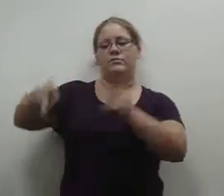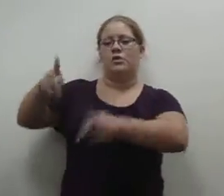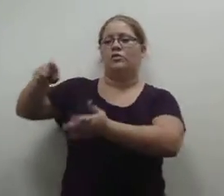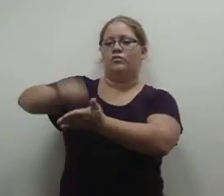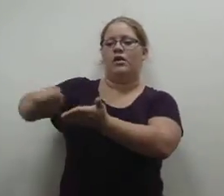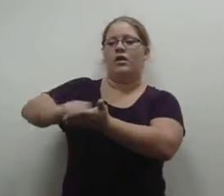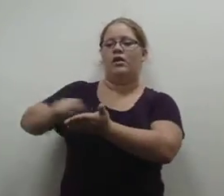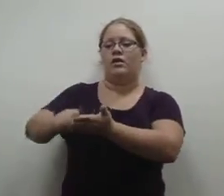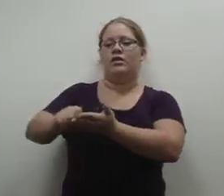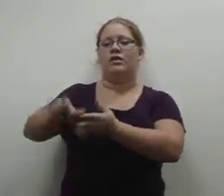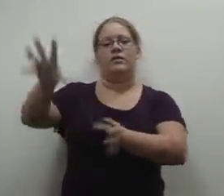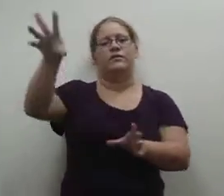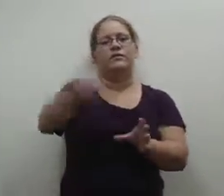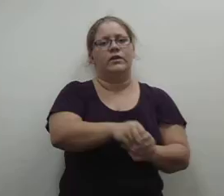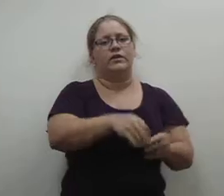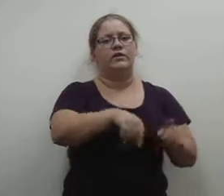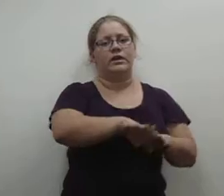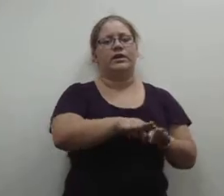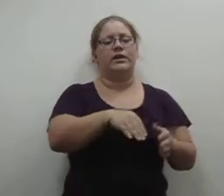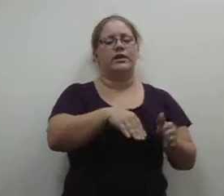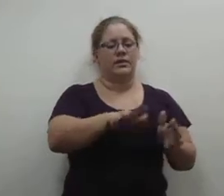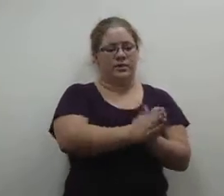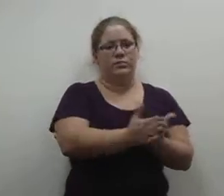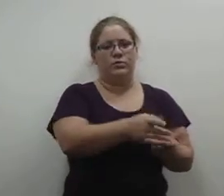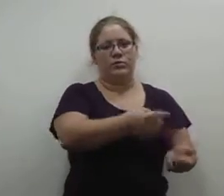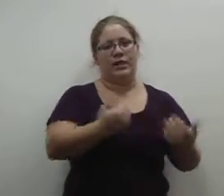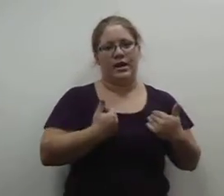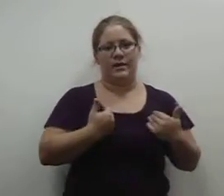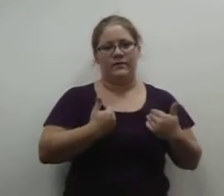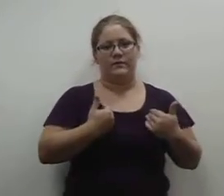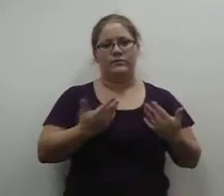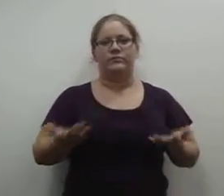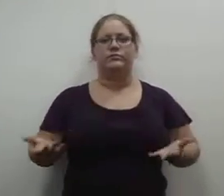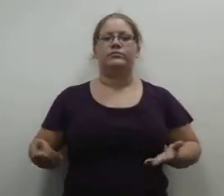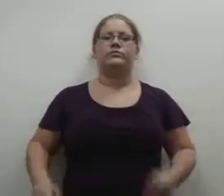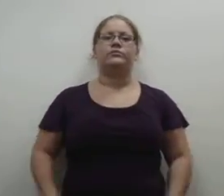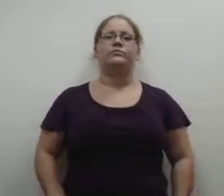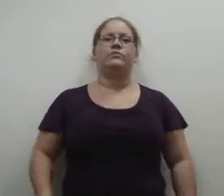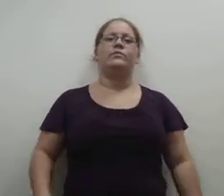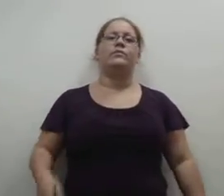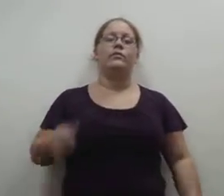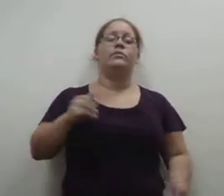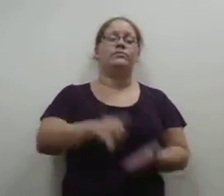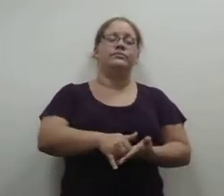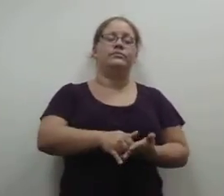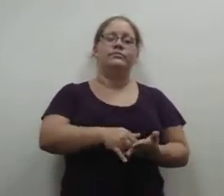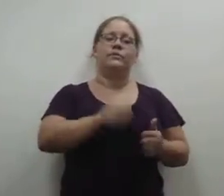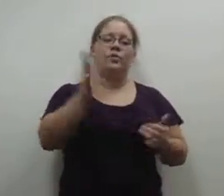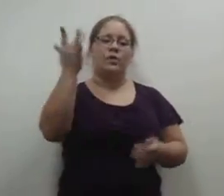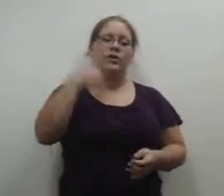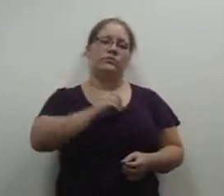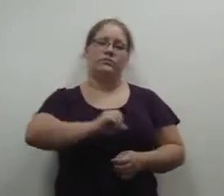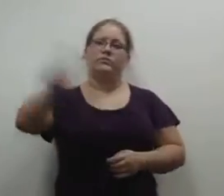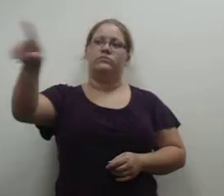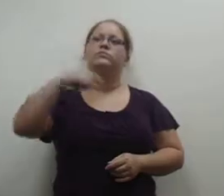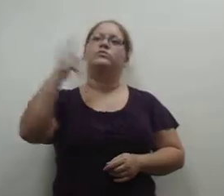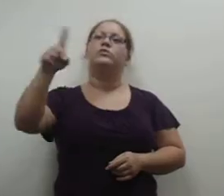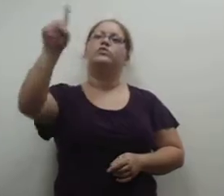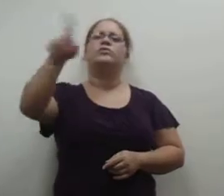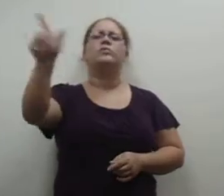other than textbook authors. So that being said, I send them off to the library and I ask them to look for an